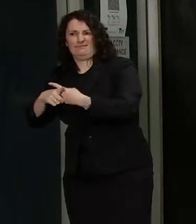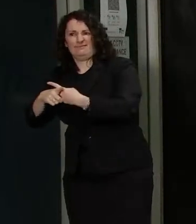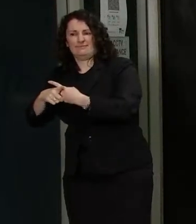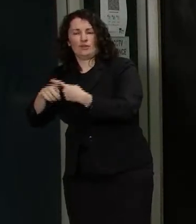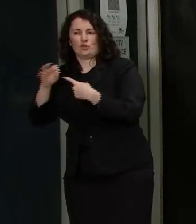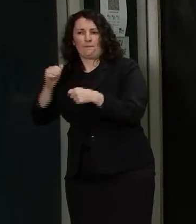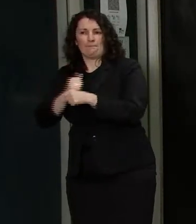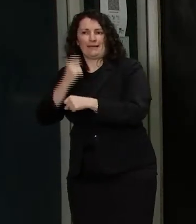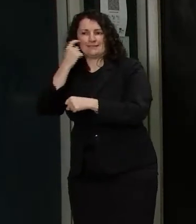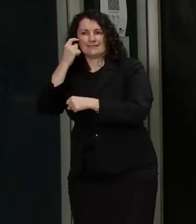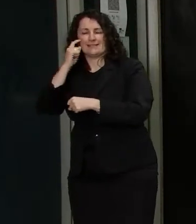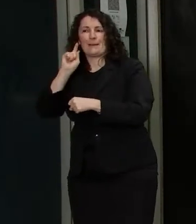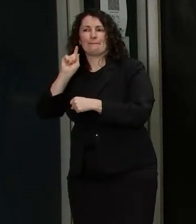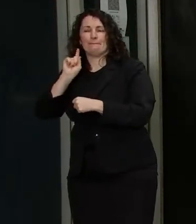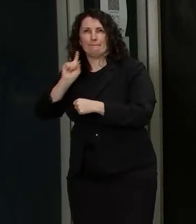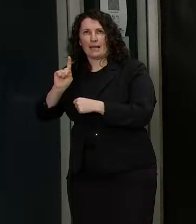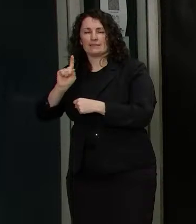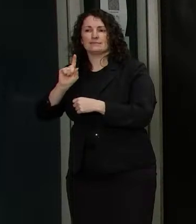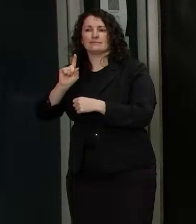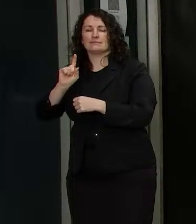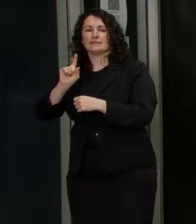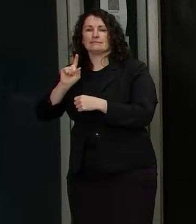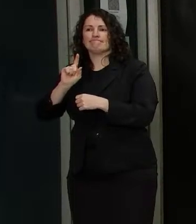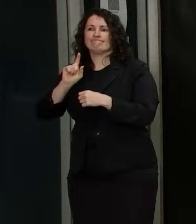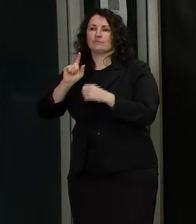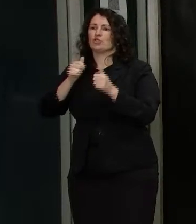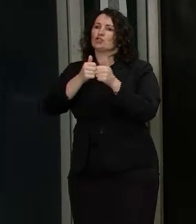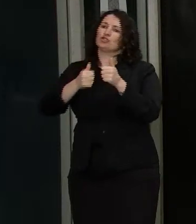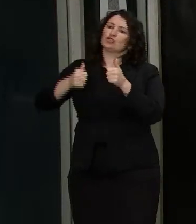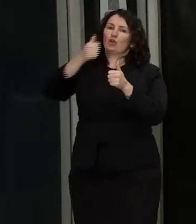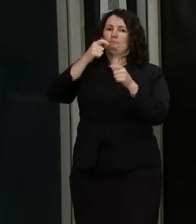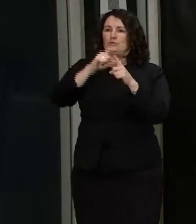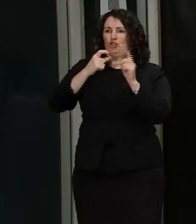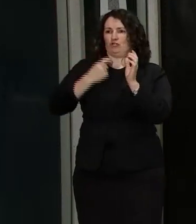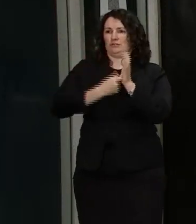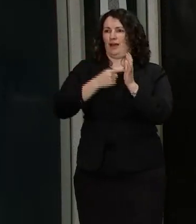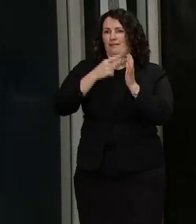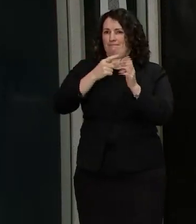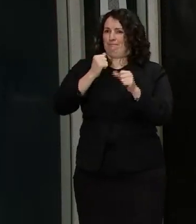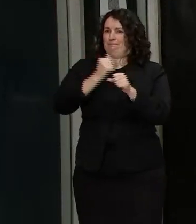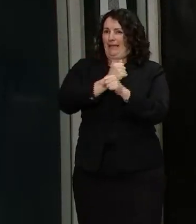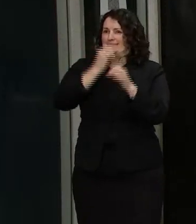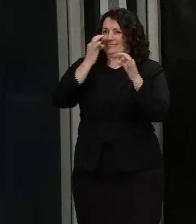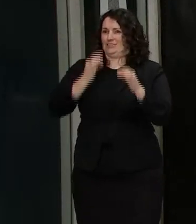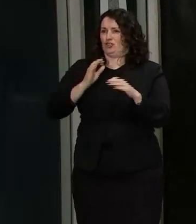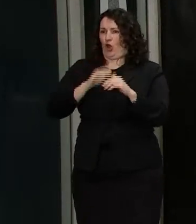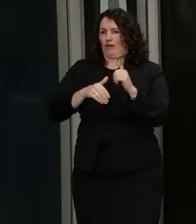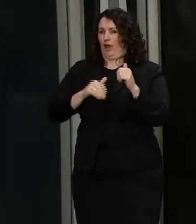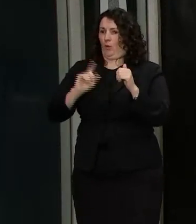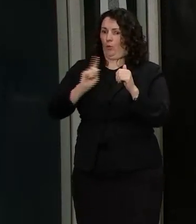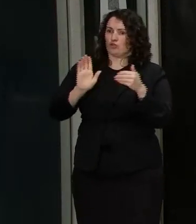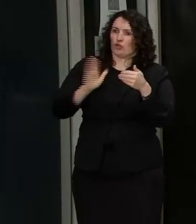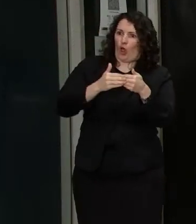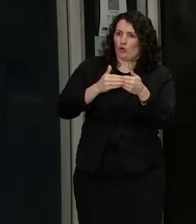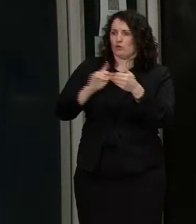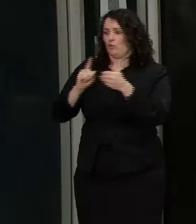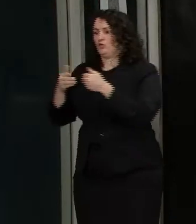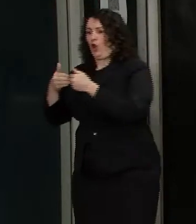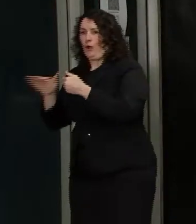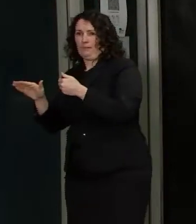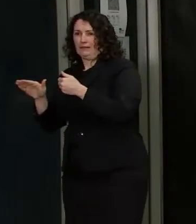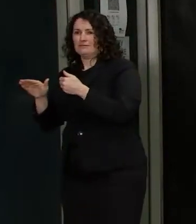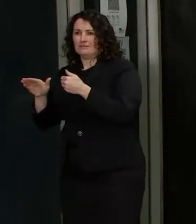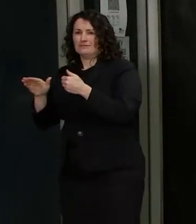the cumulative impact. So we've got some pretty tough settings at the moment for